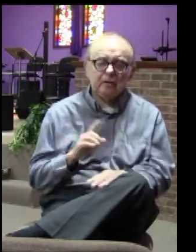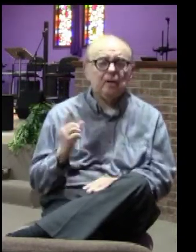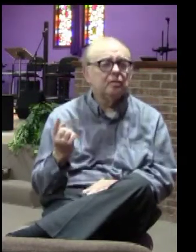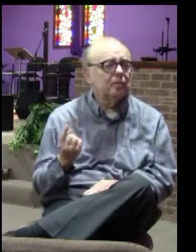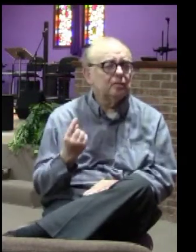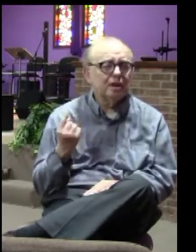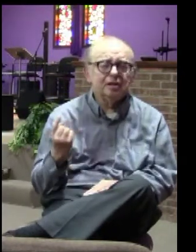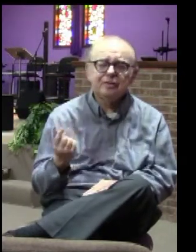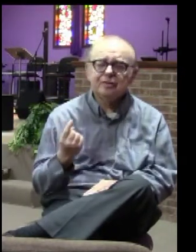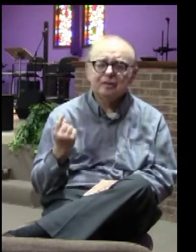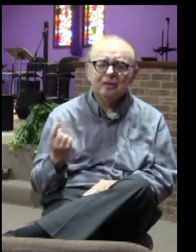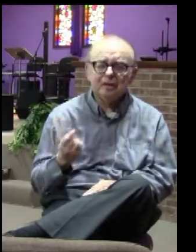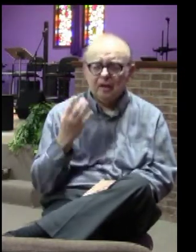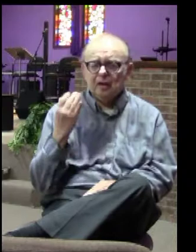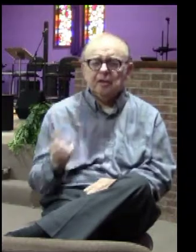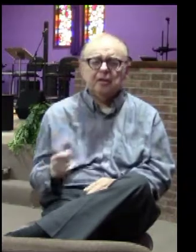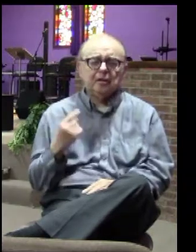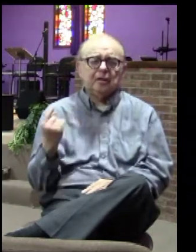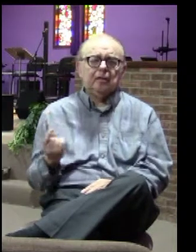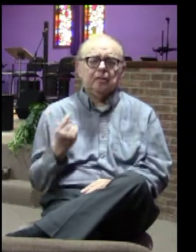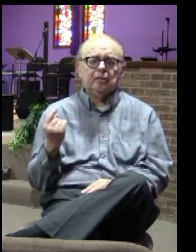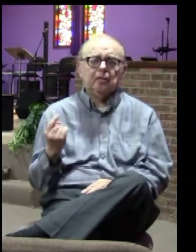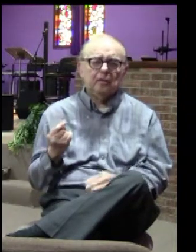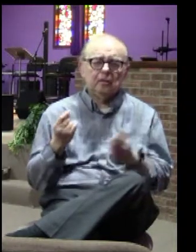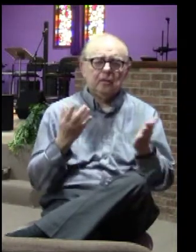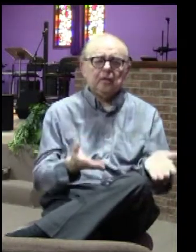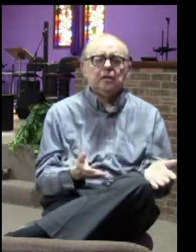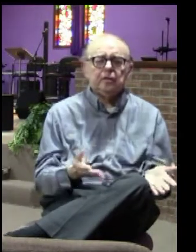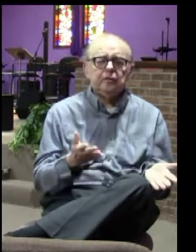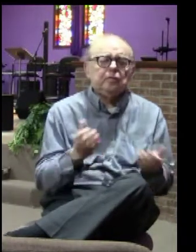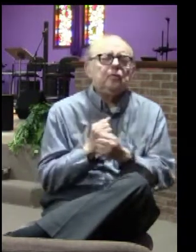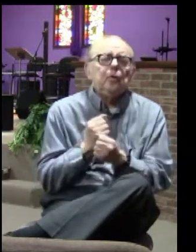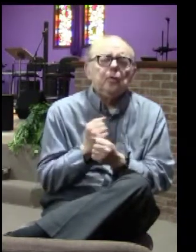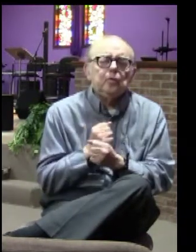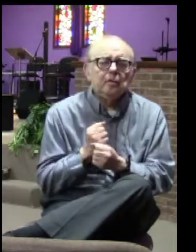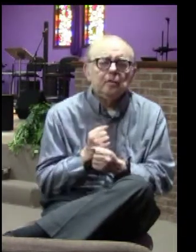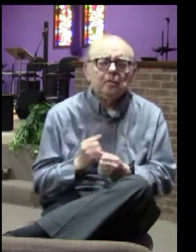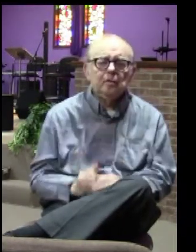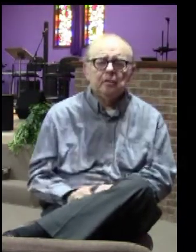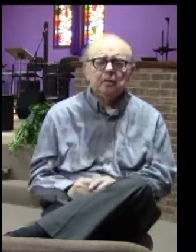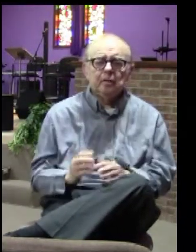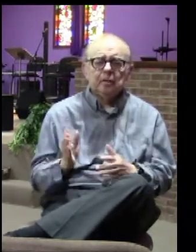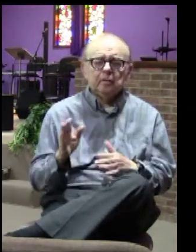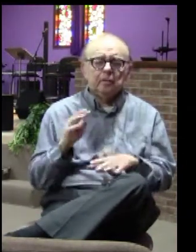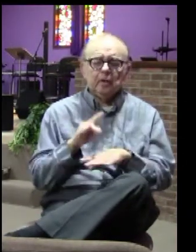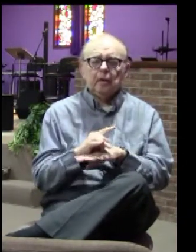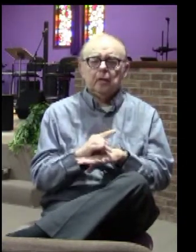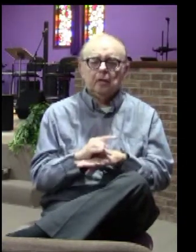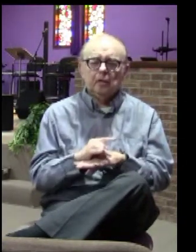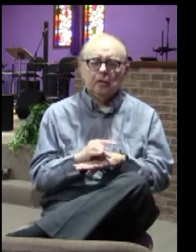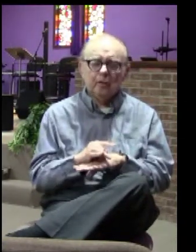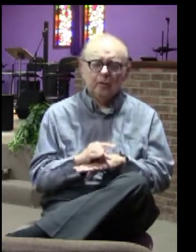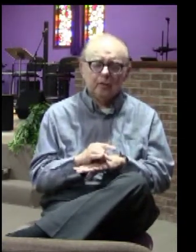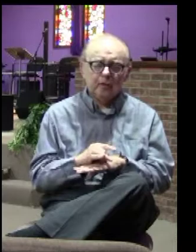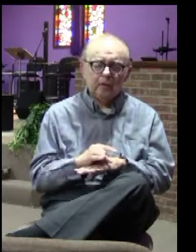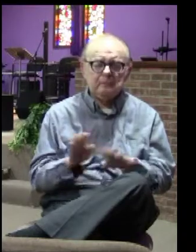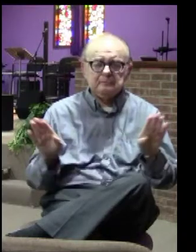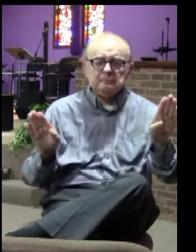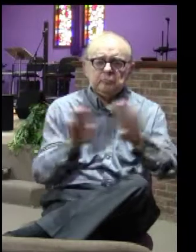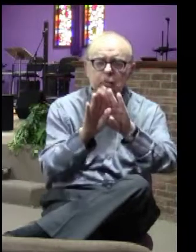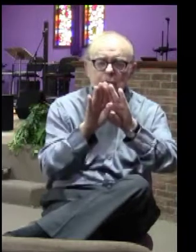loneliness, because loneliness leaves you in the cold. Betrayal closes the